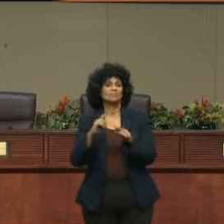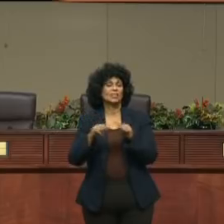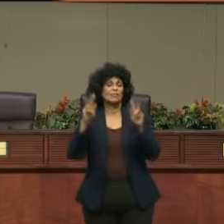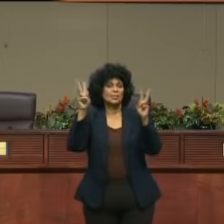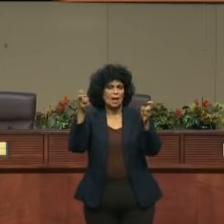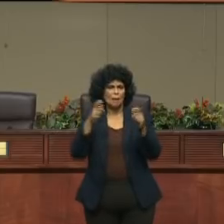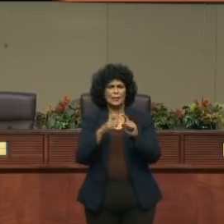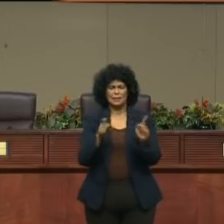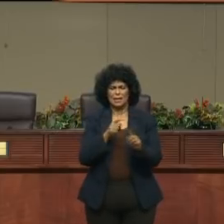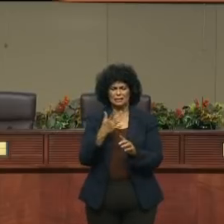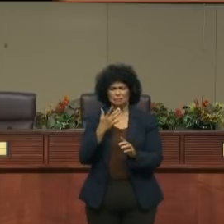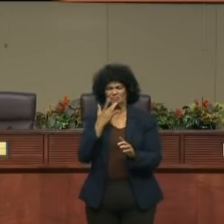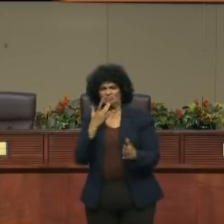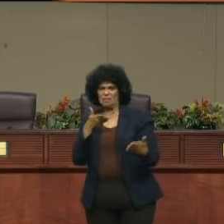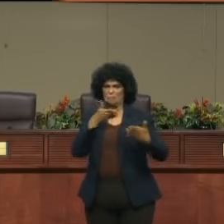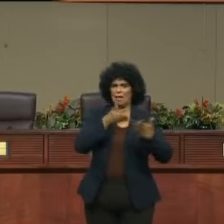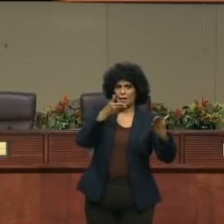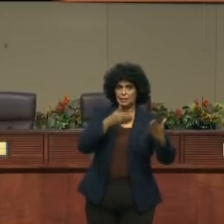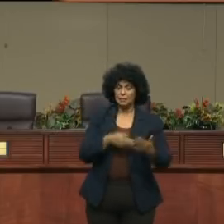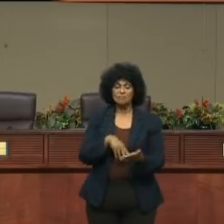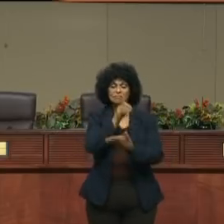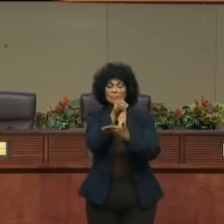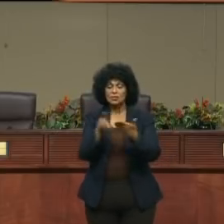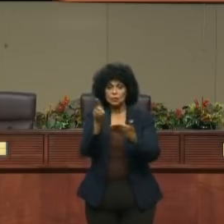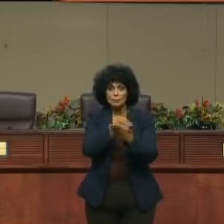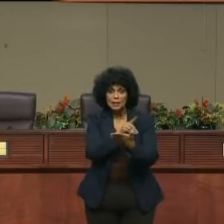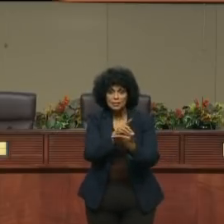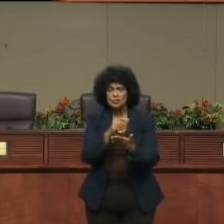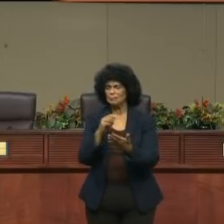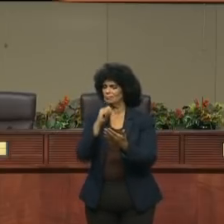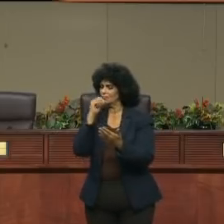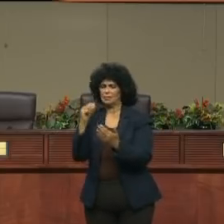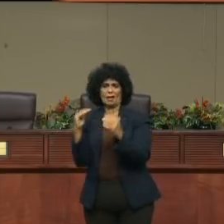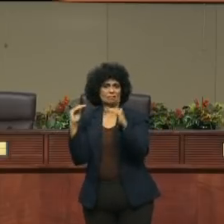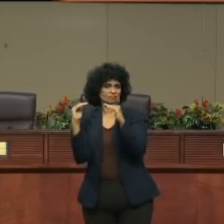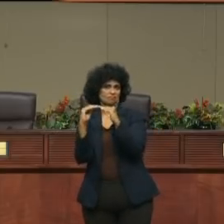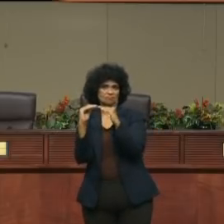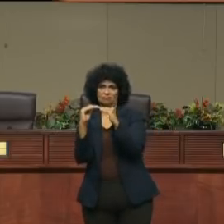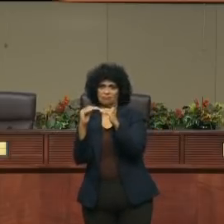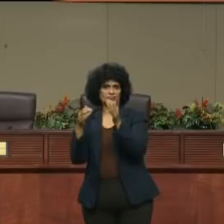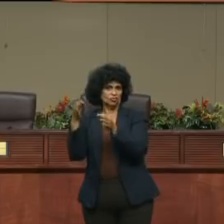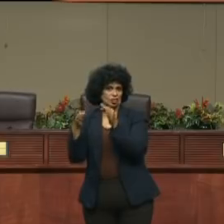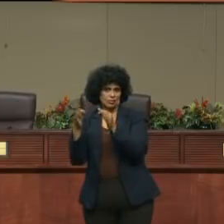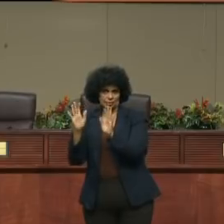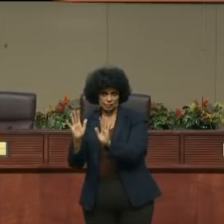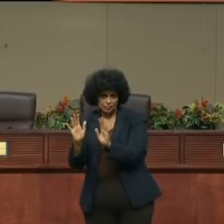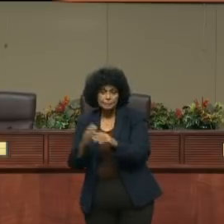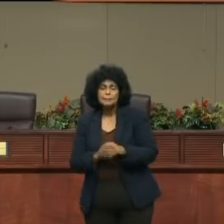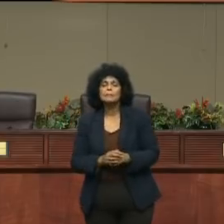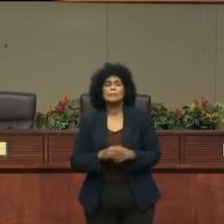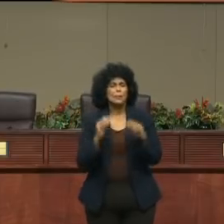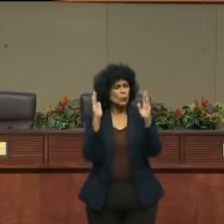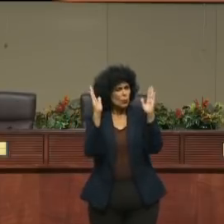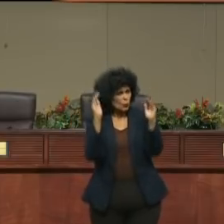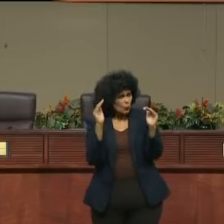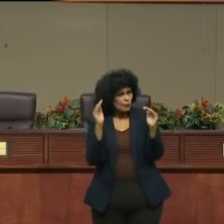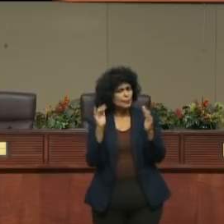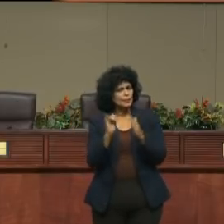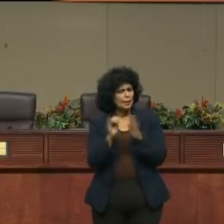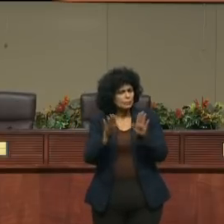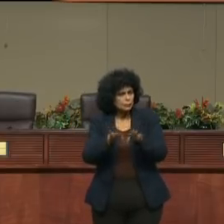bias, discrimination, and injustice. We are hopeful that by having this kind